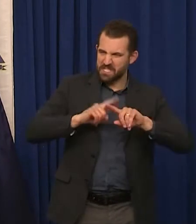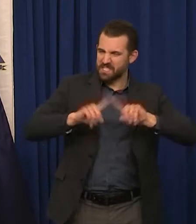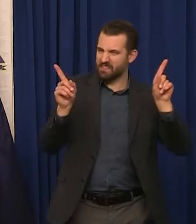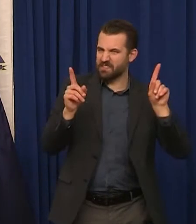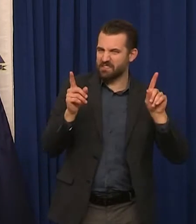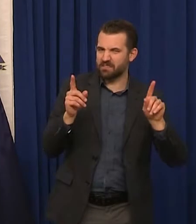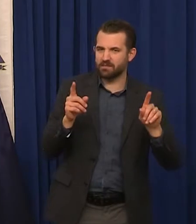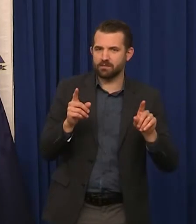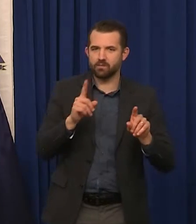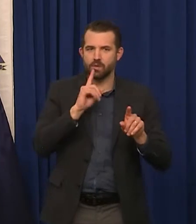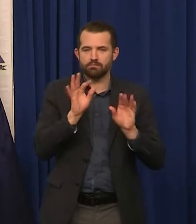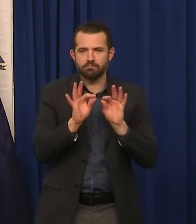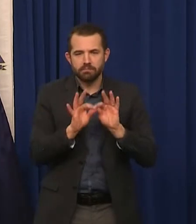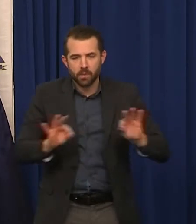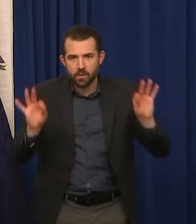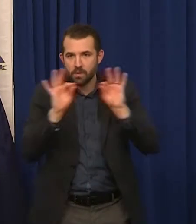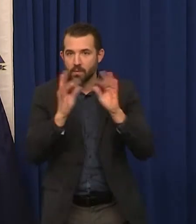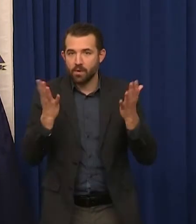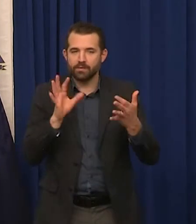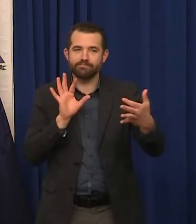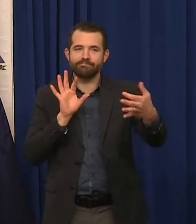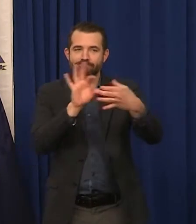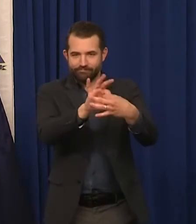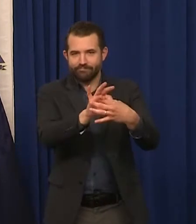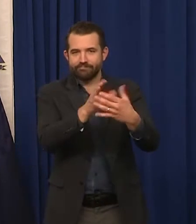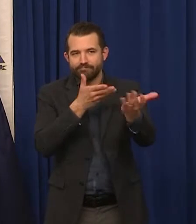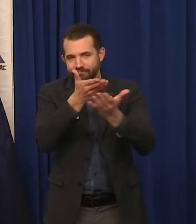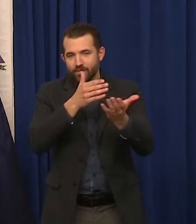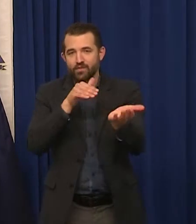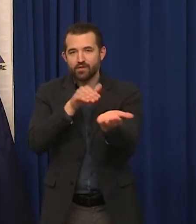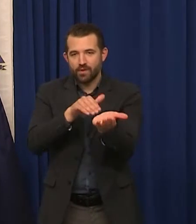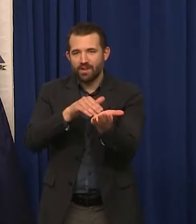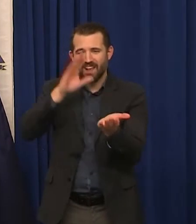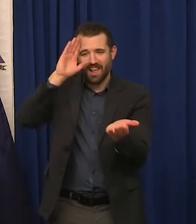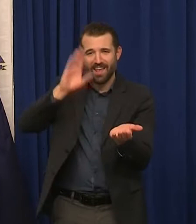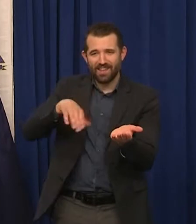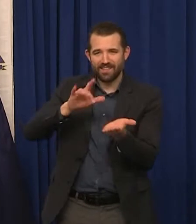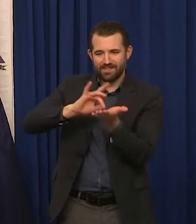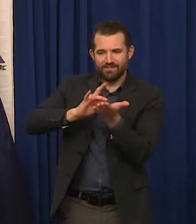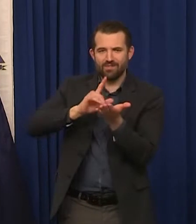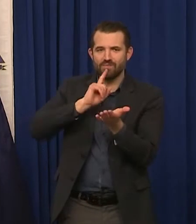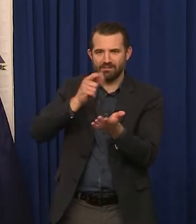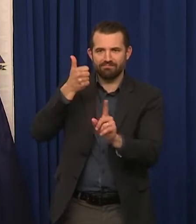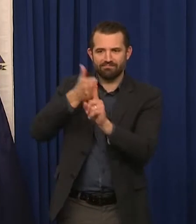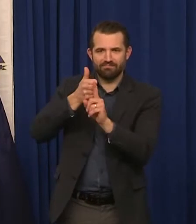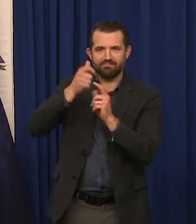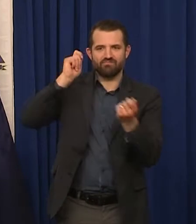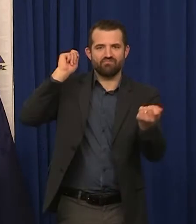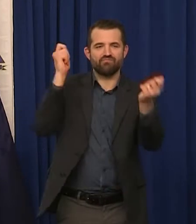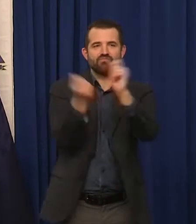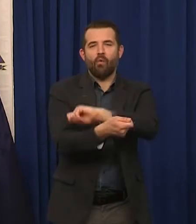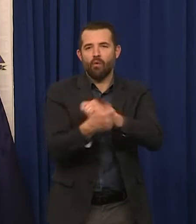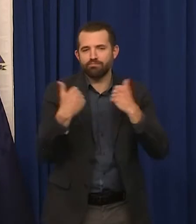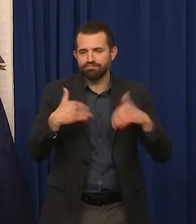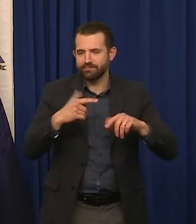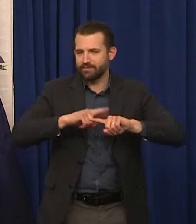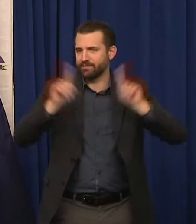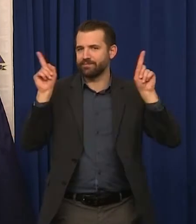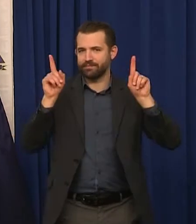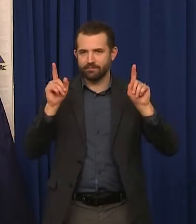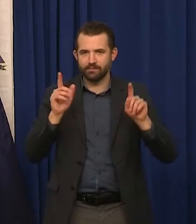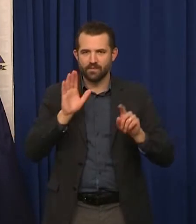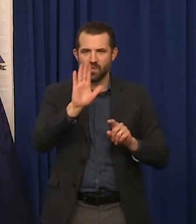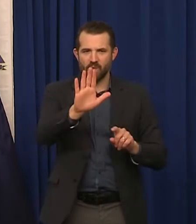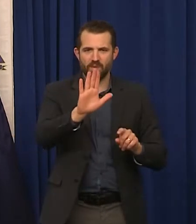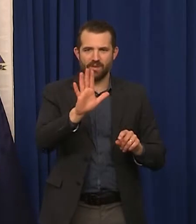importance. Medicine is constantly evolving. And trust me when I tell you that those types of visits can take some